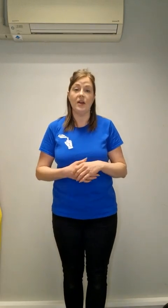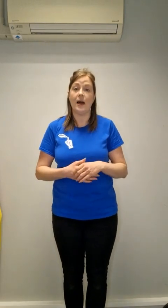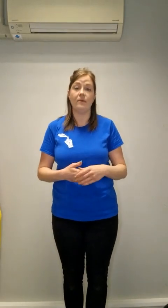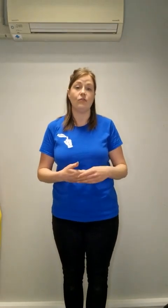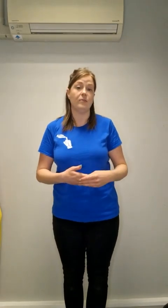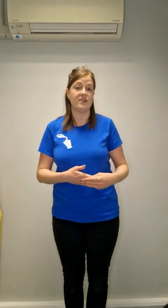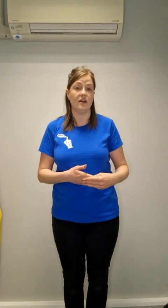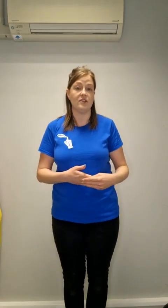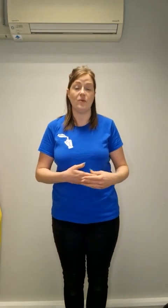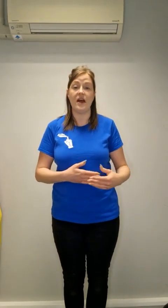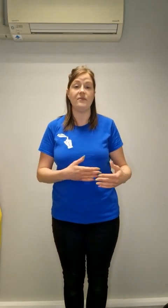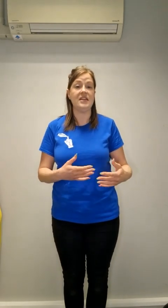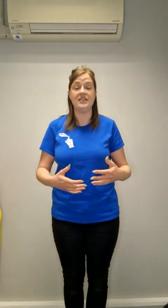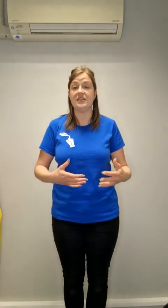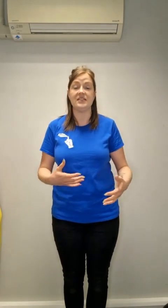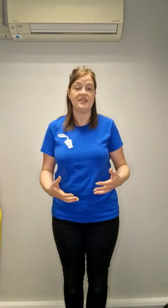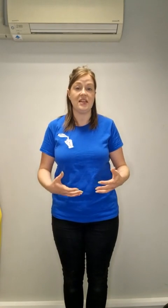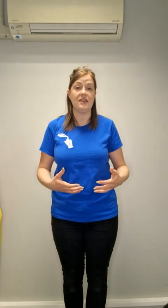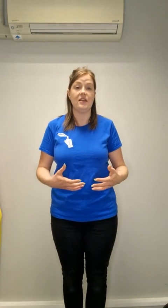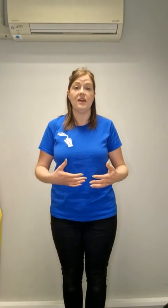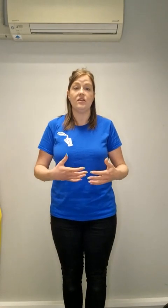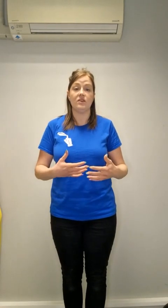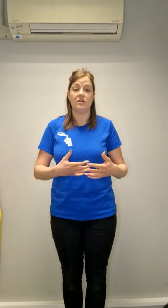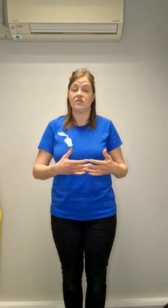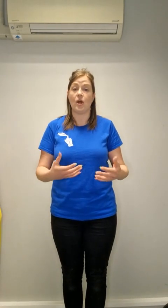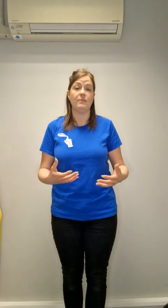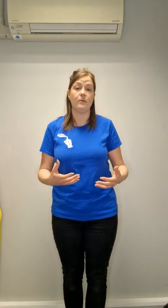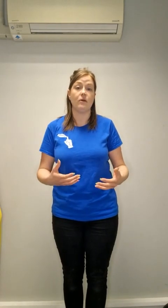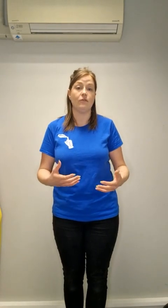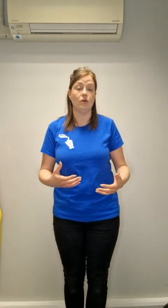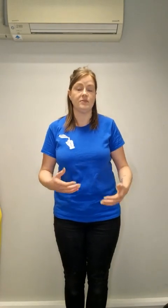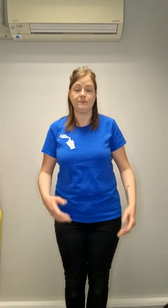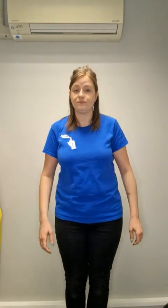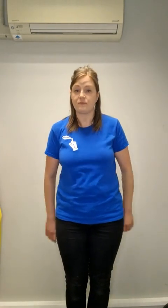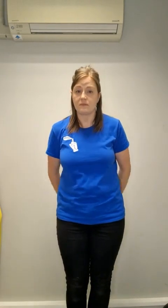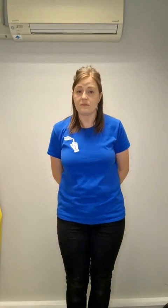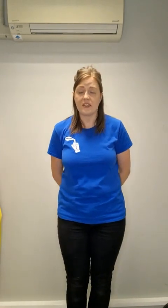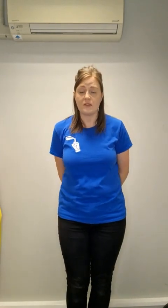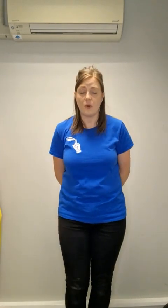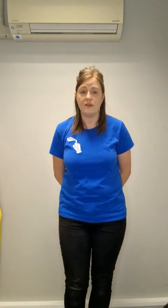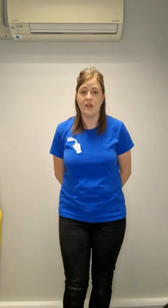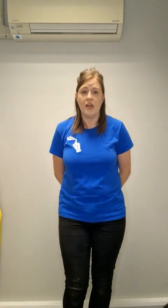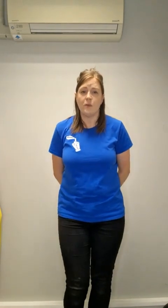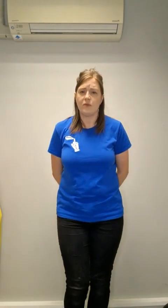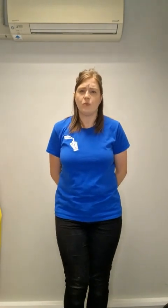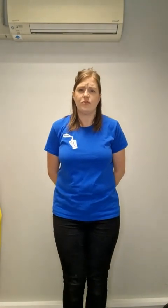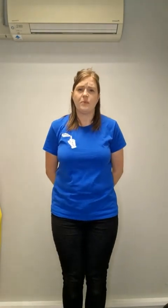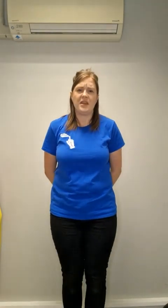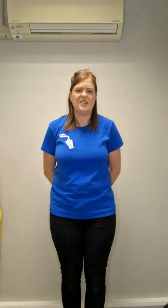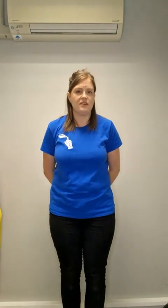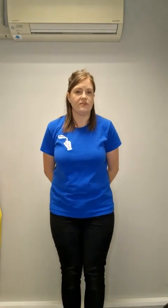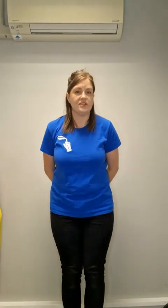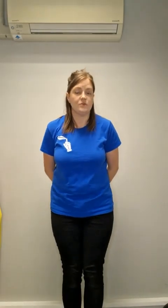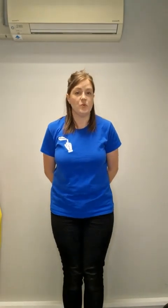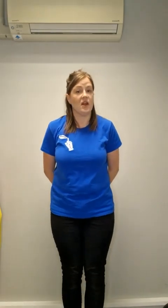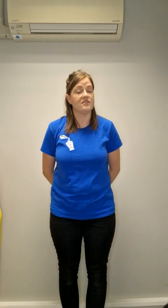and perform our signs without needing to see the sign being performed. It's one of the biggest differences between us and